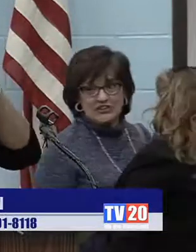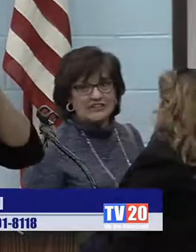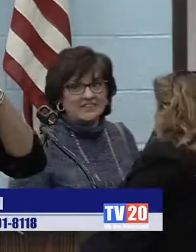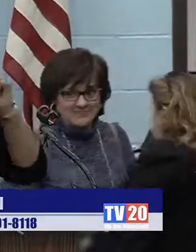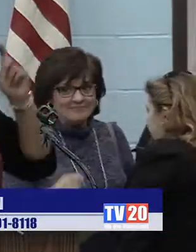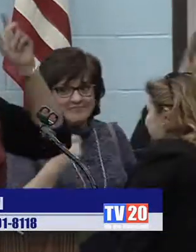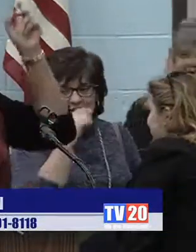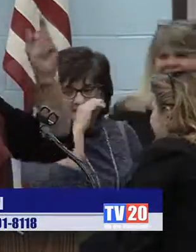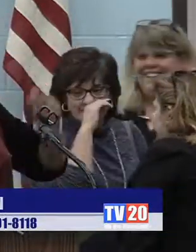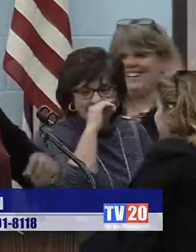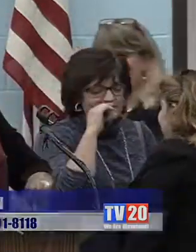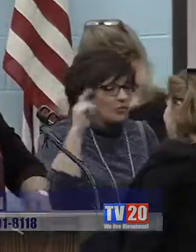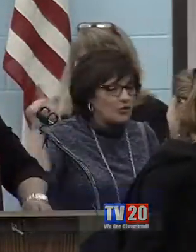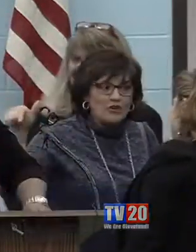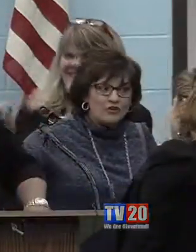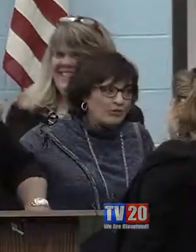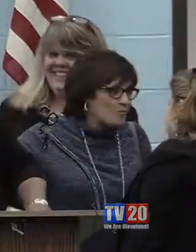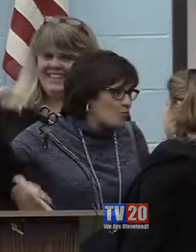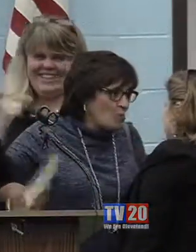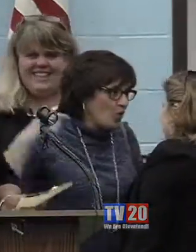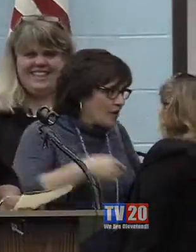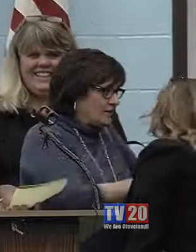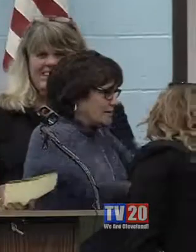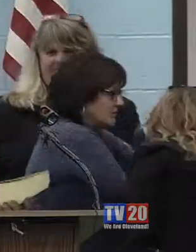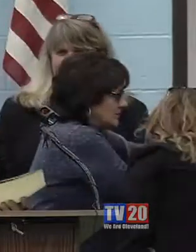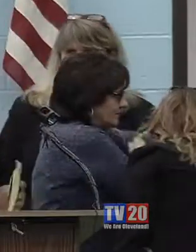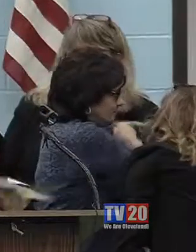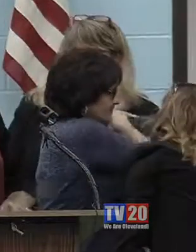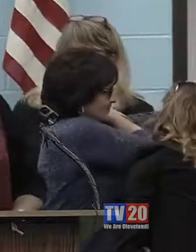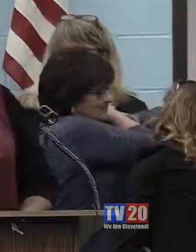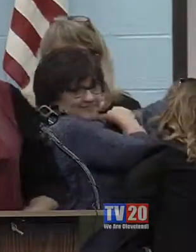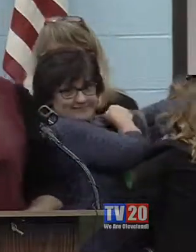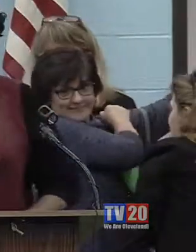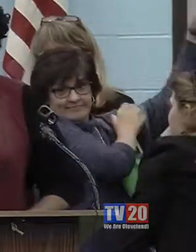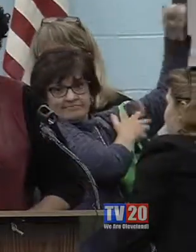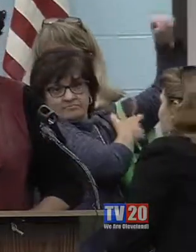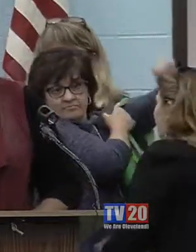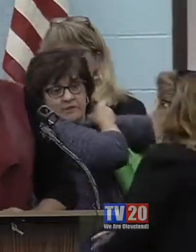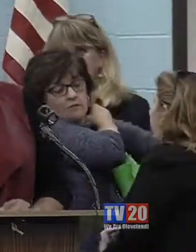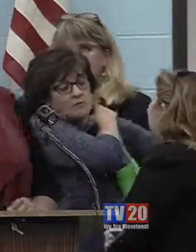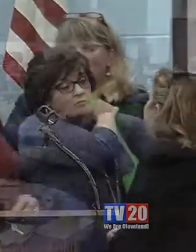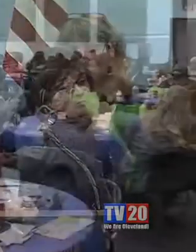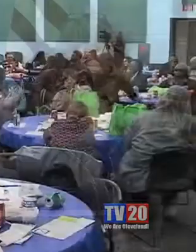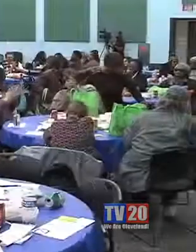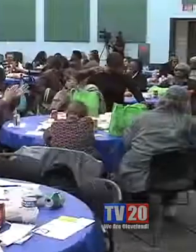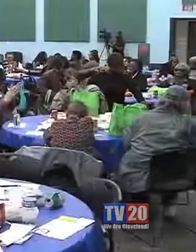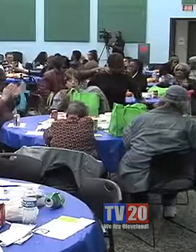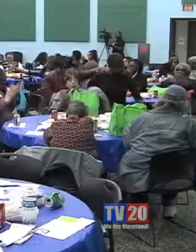there you go. That's my team in the back. And with that, I'm going to close. Thank you.